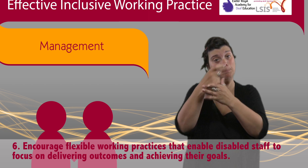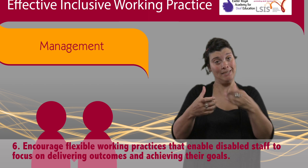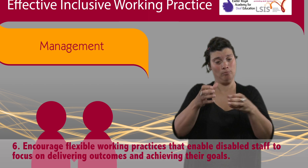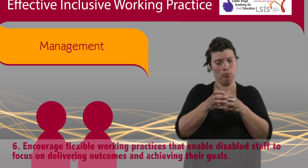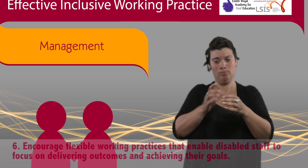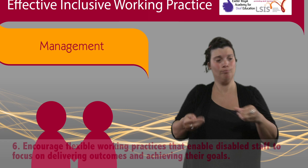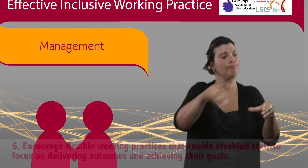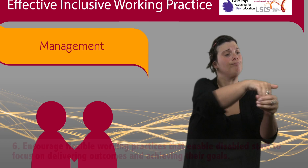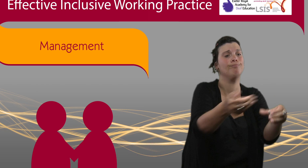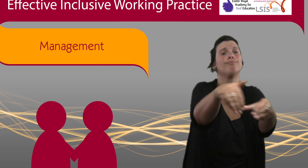goals.